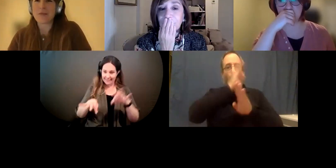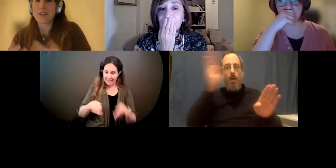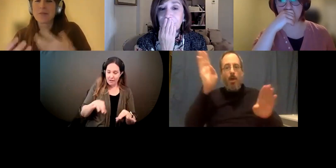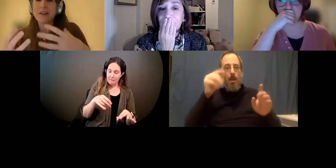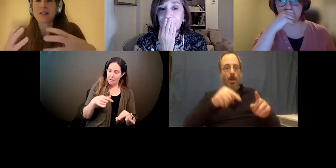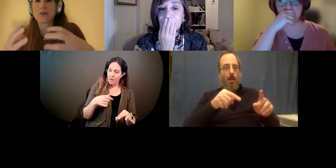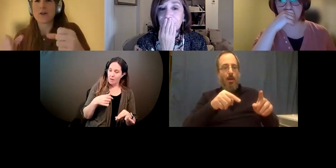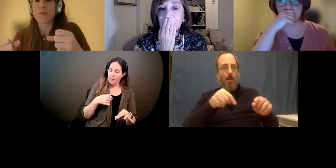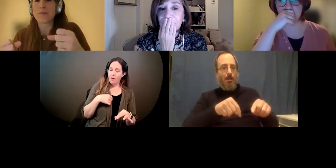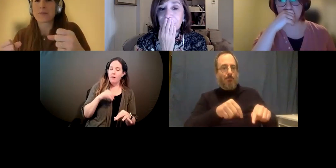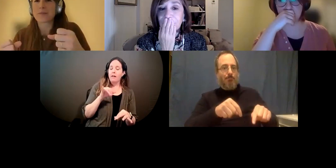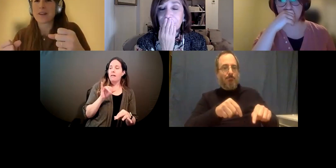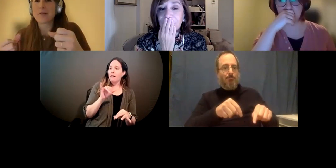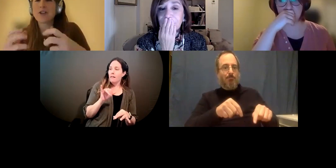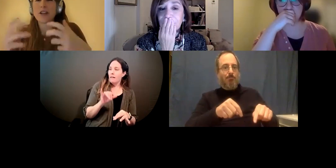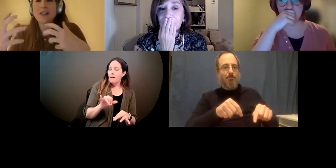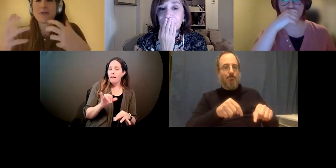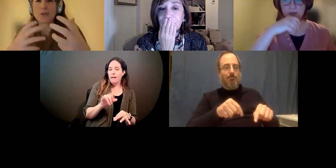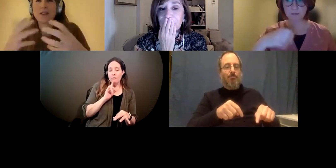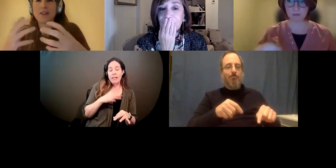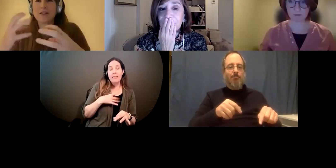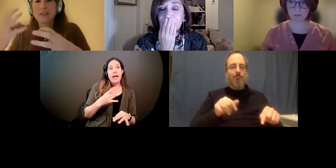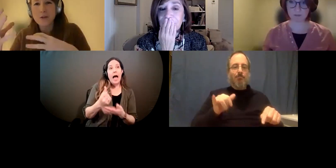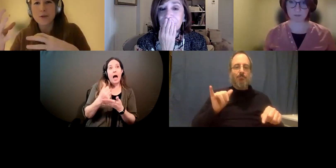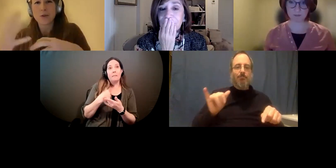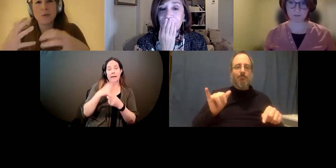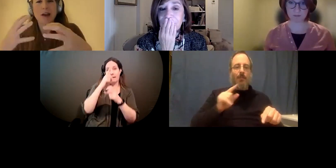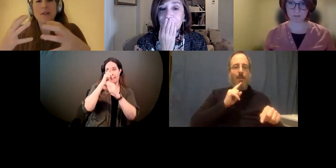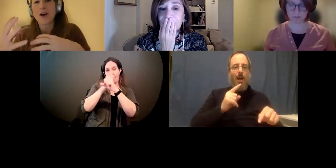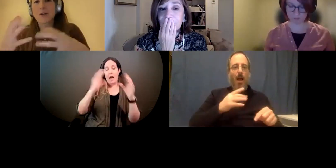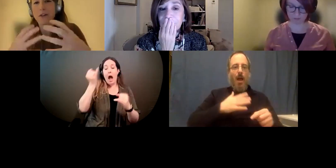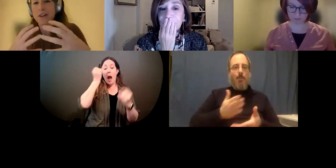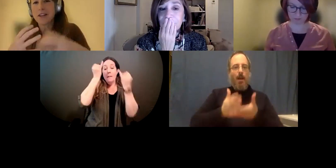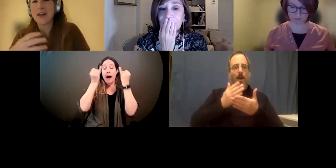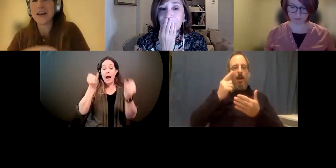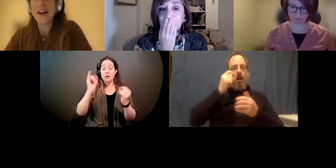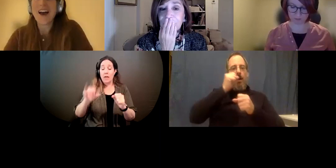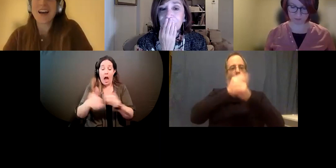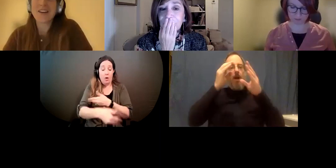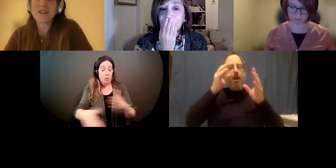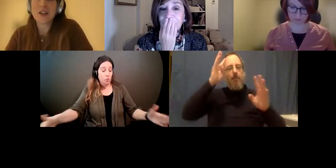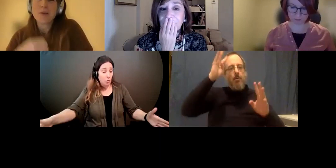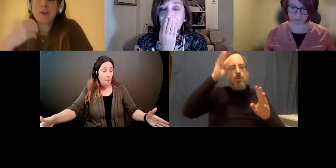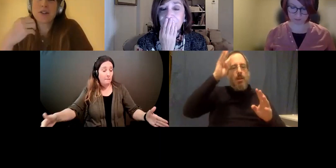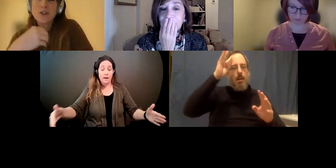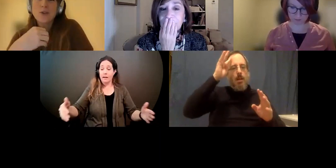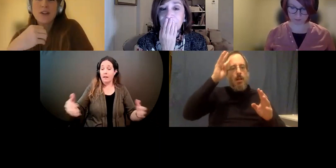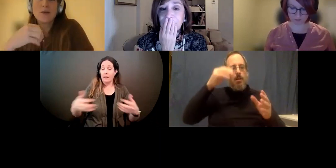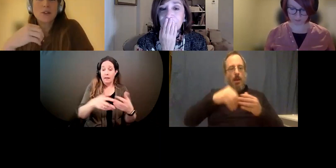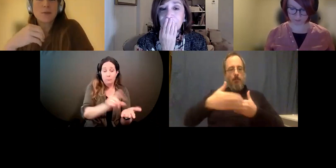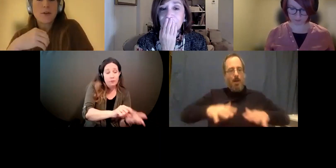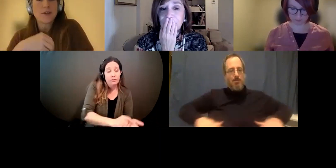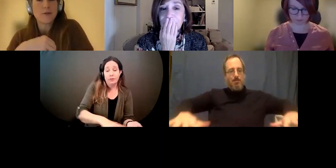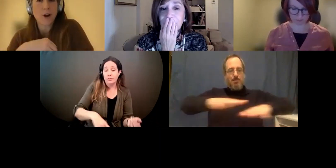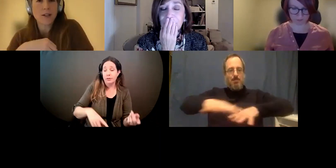because it makes it so imaginative to see the Xerox room and the loud thinking. And then this chapter brings also together